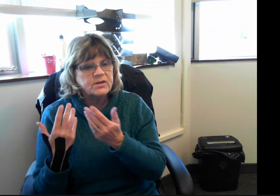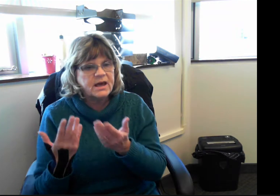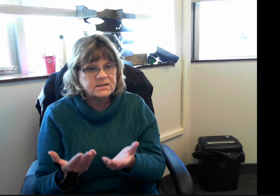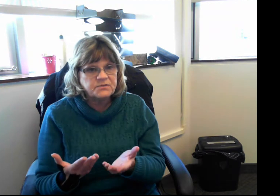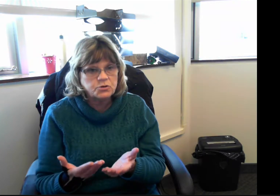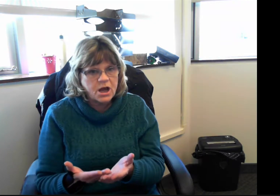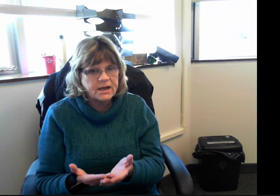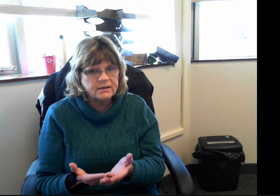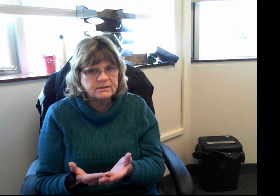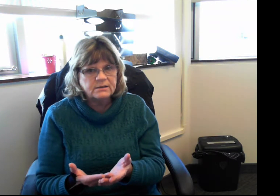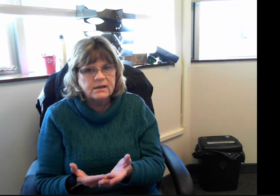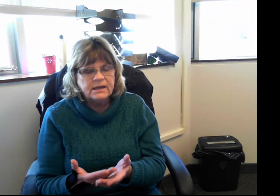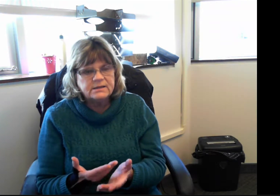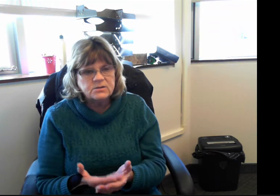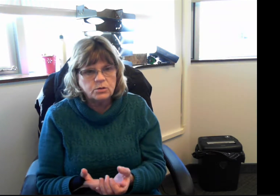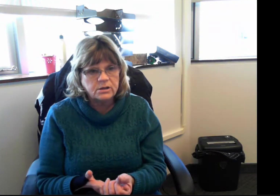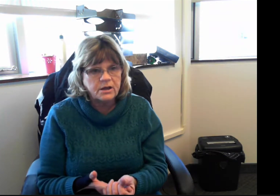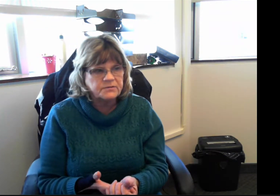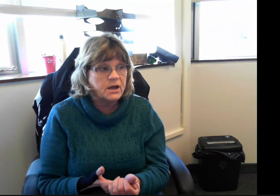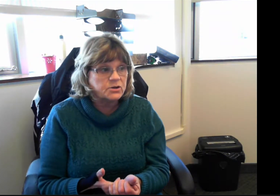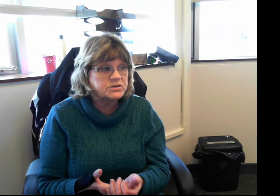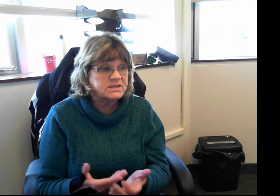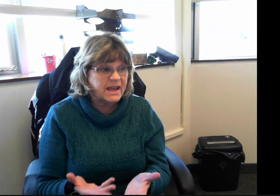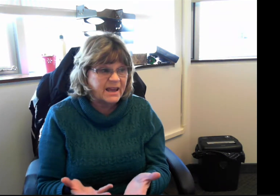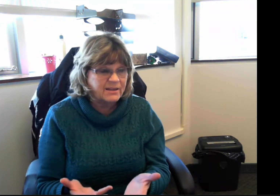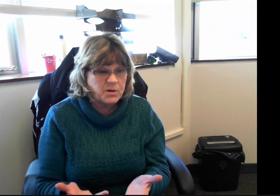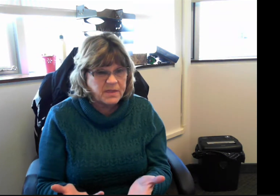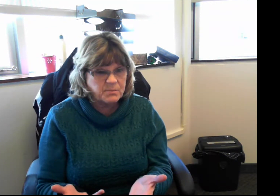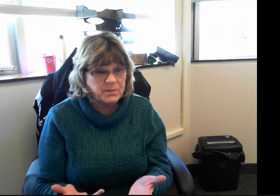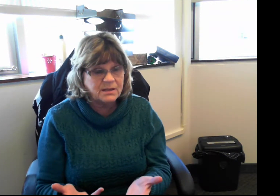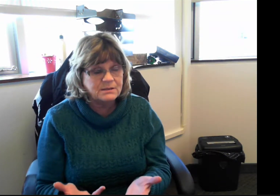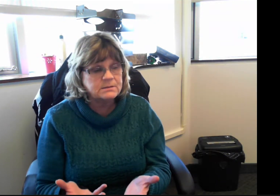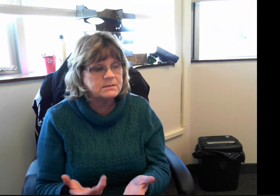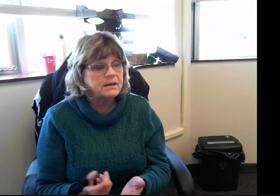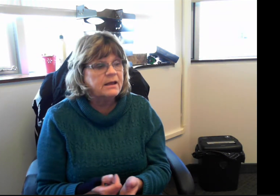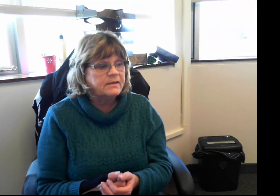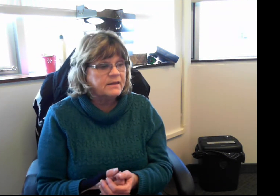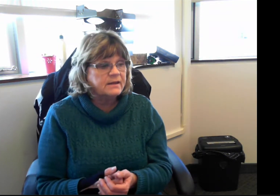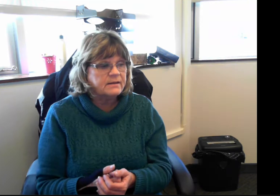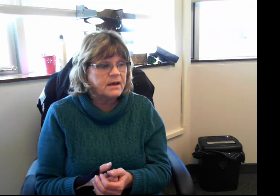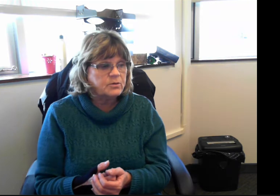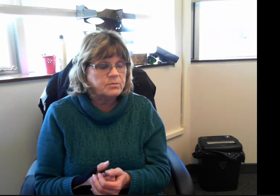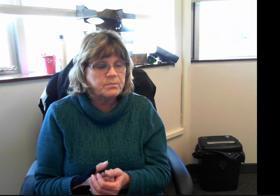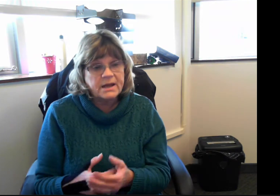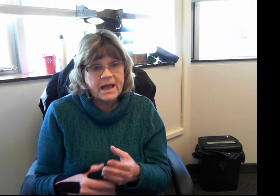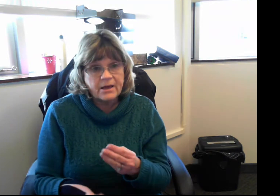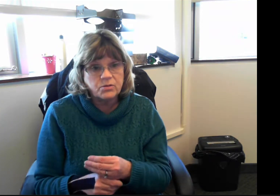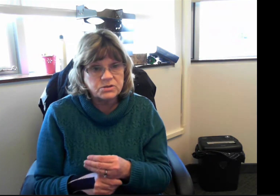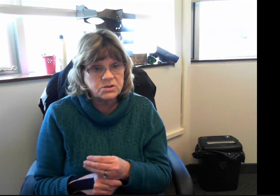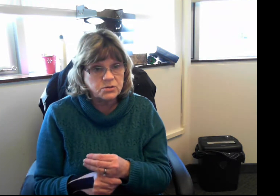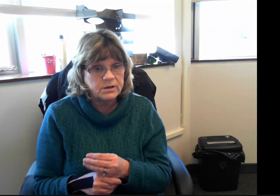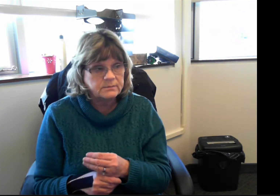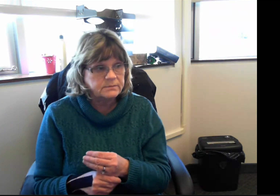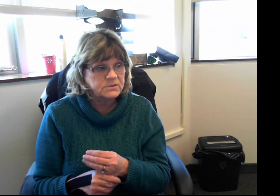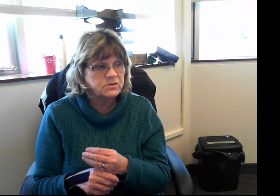that's if your child is old enough to understand what that means, then I might add those to it. So it's